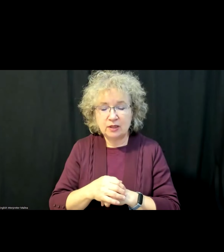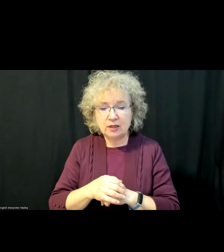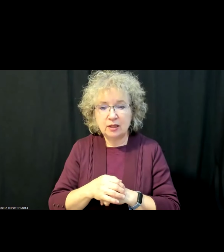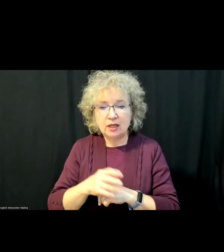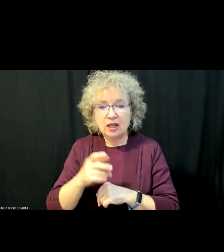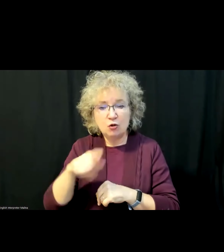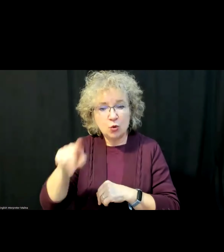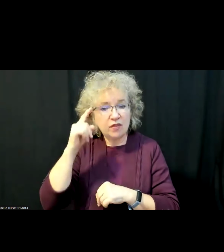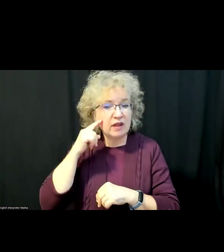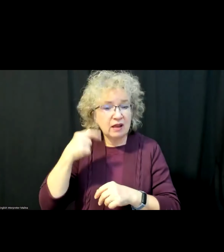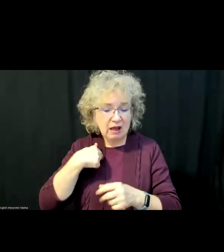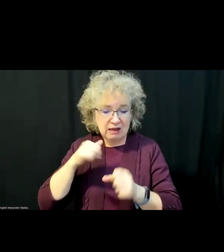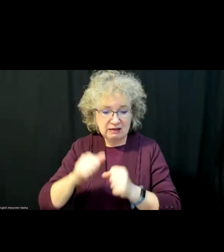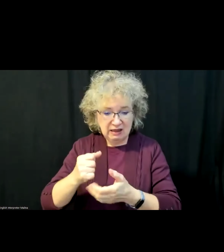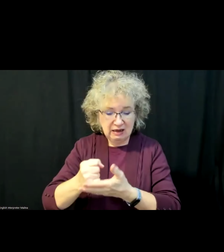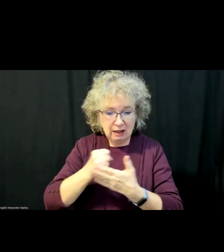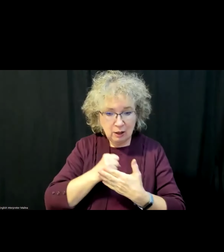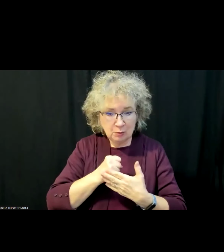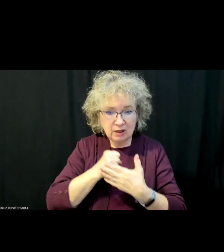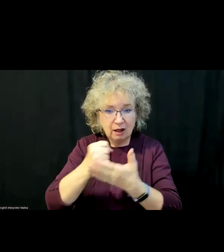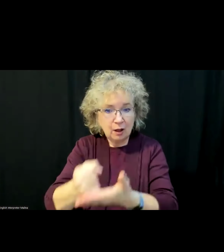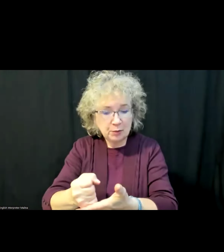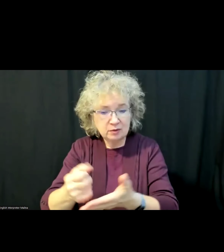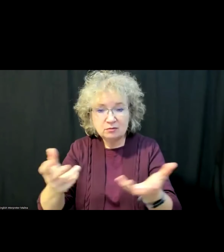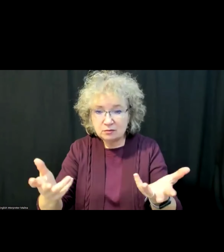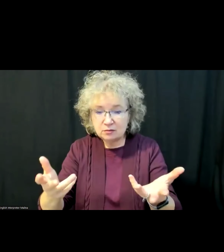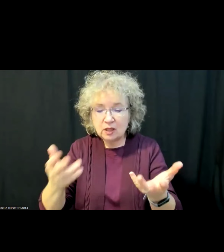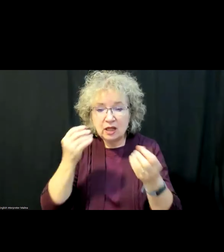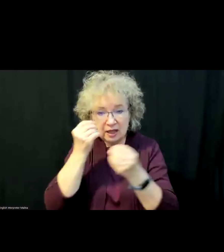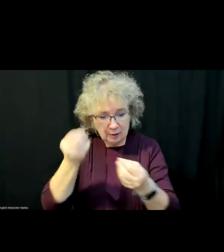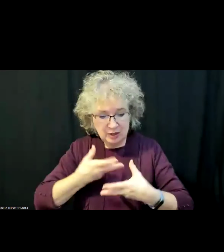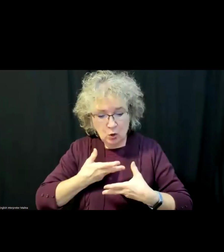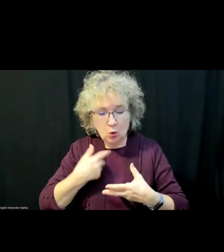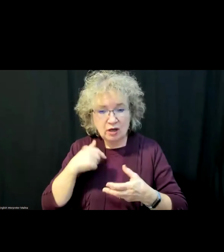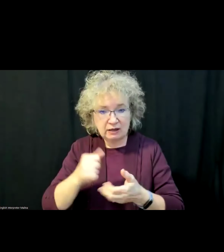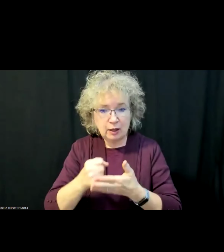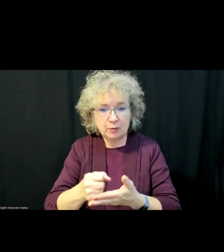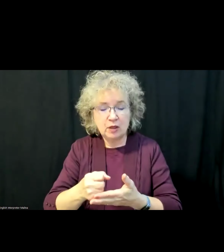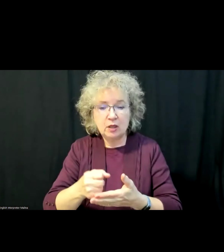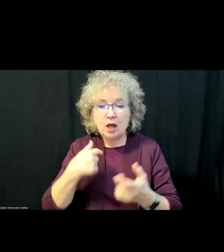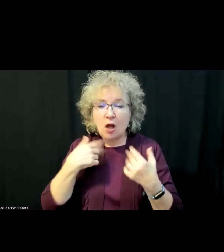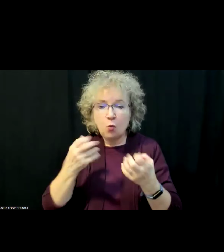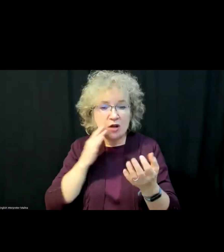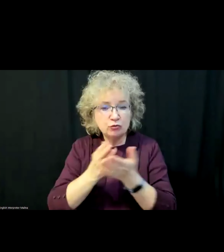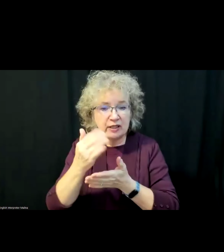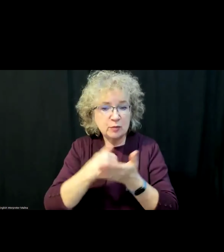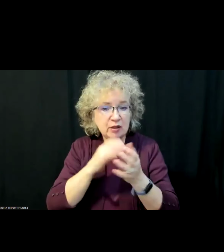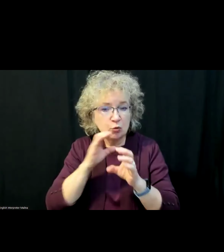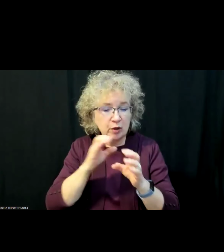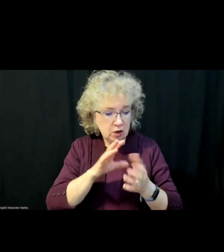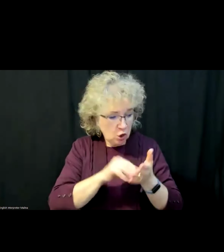or if you think I need to know something, let me know. We will also commit to, you know, communication when we learn anything